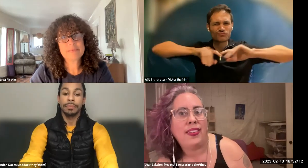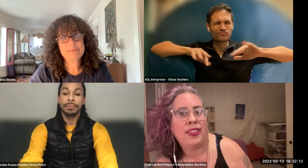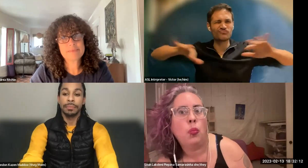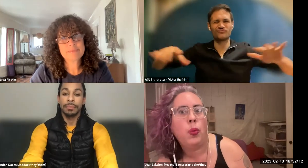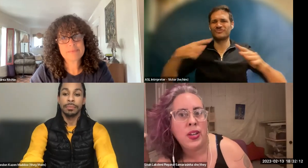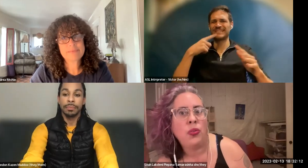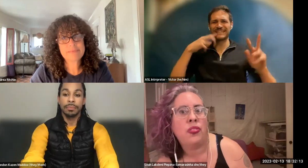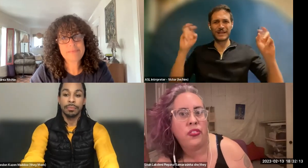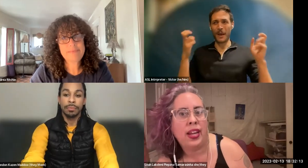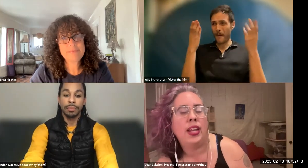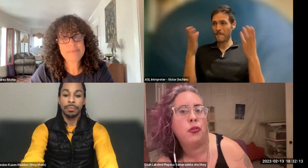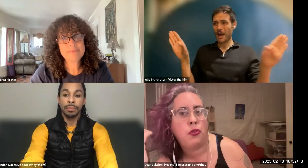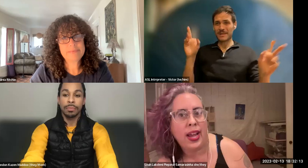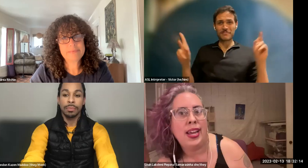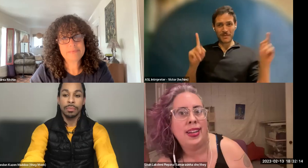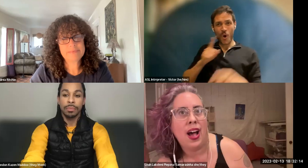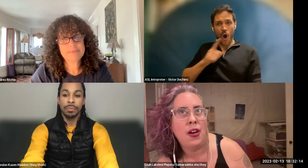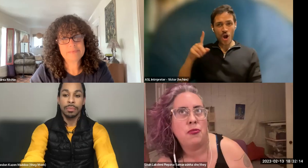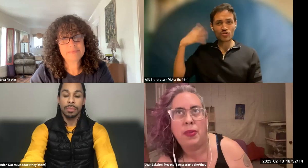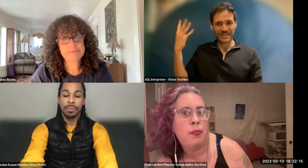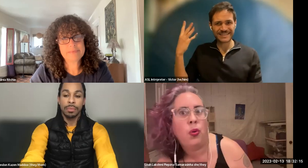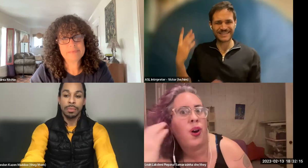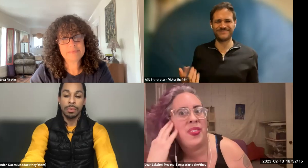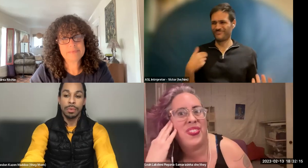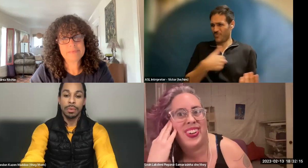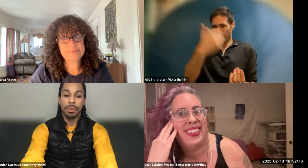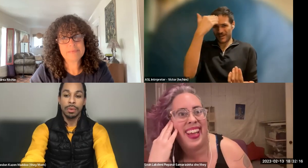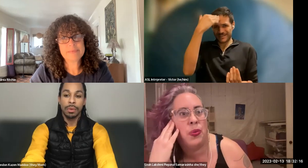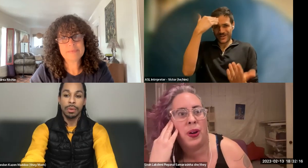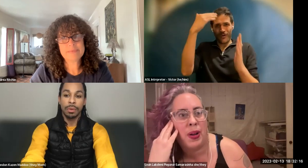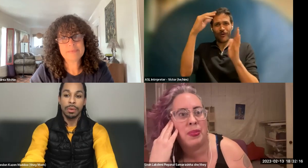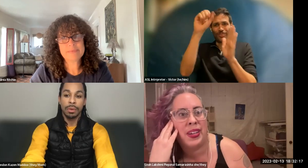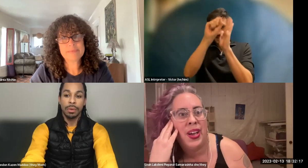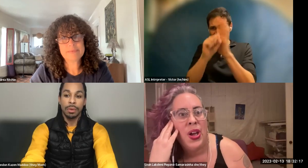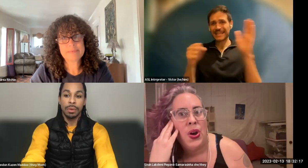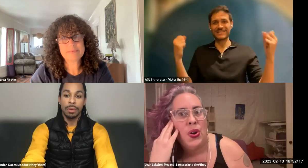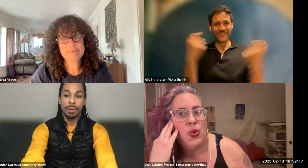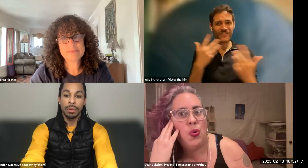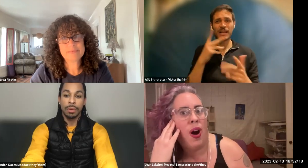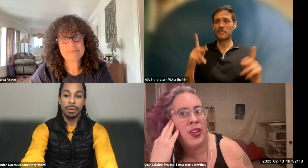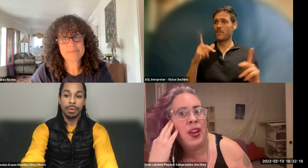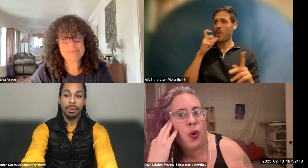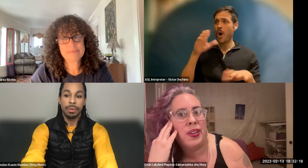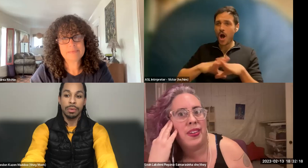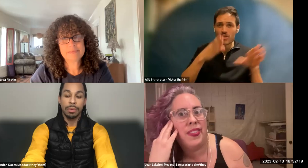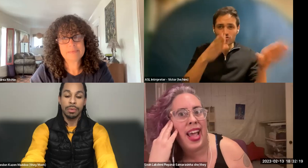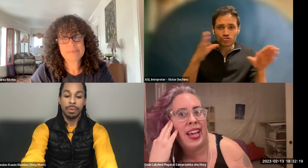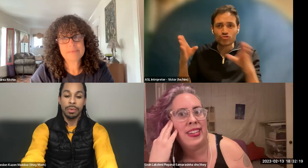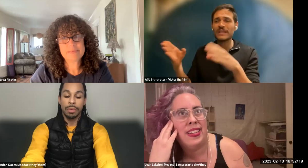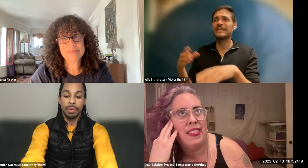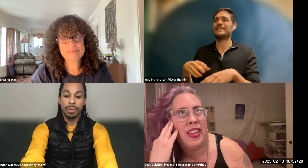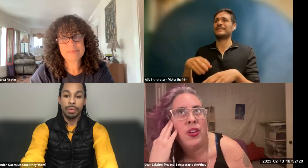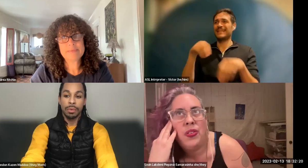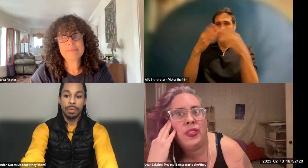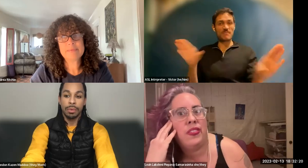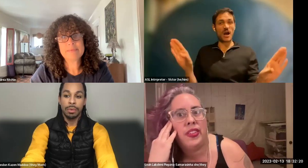an accident. We know that the state is afraid of people who are on the streets and who are in public who are not normative.